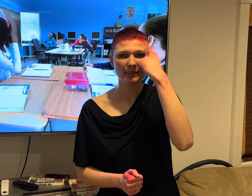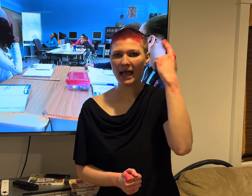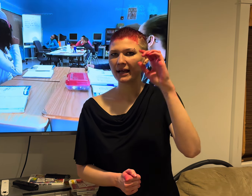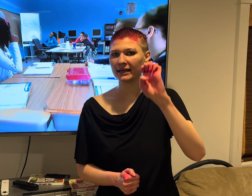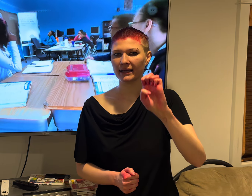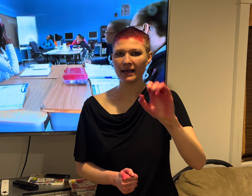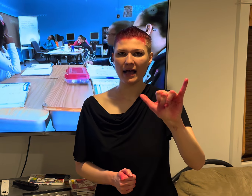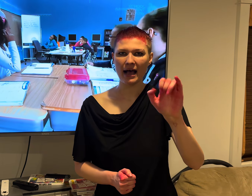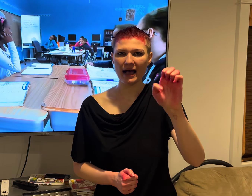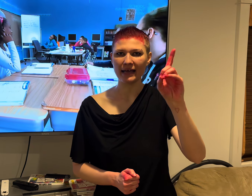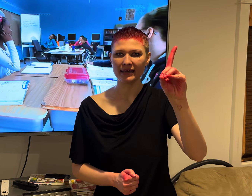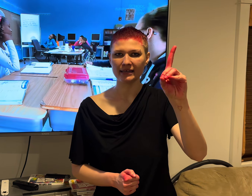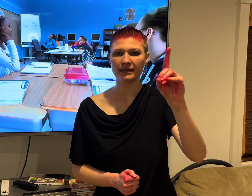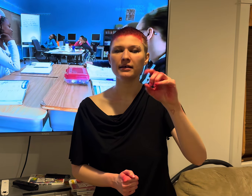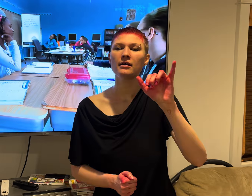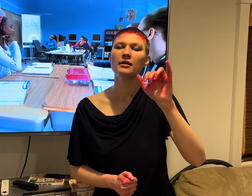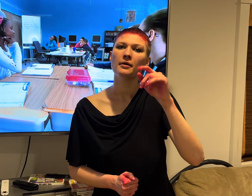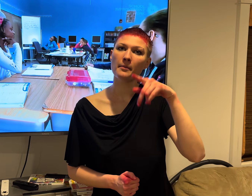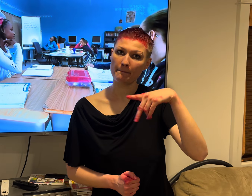Was held in the humid outdoors.